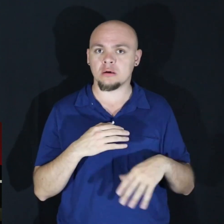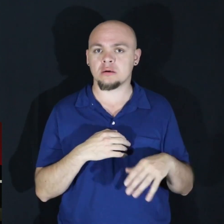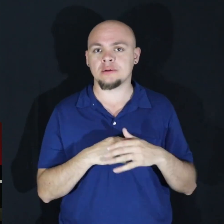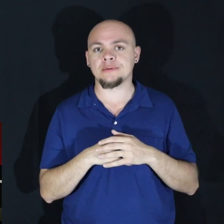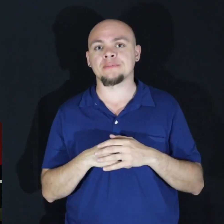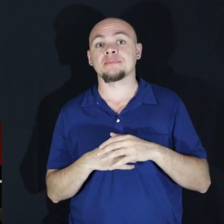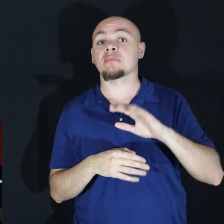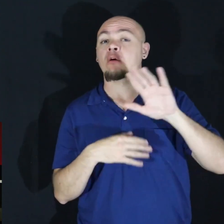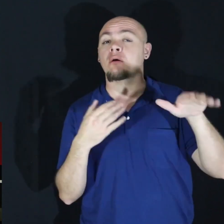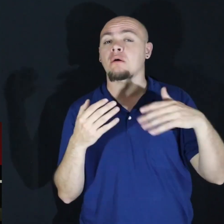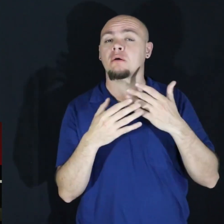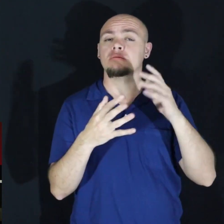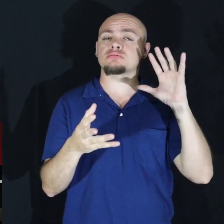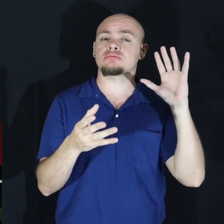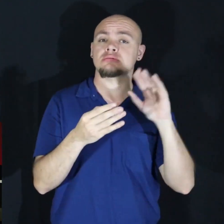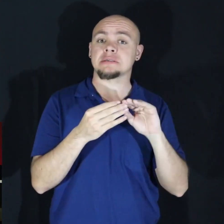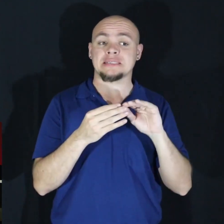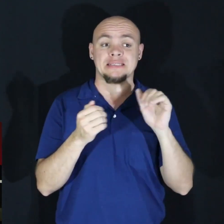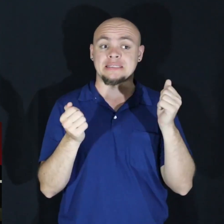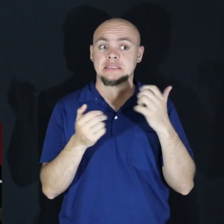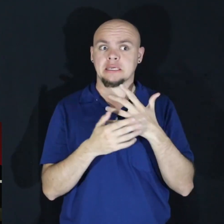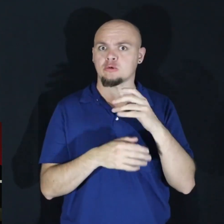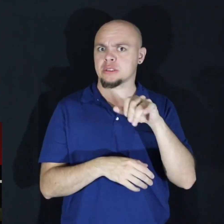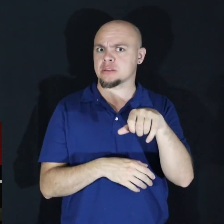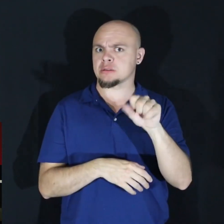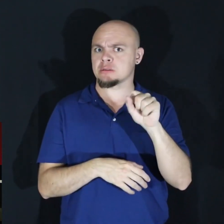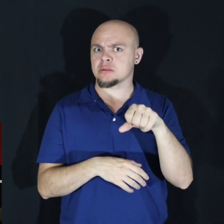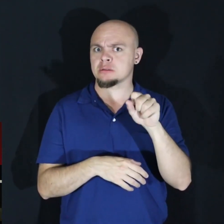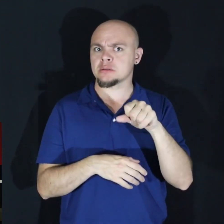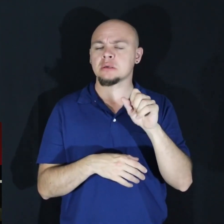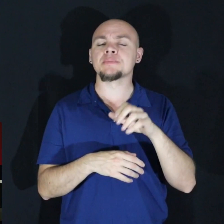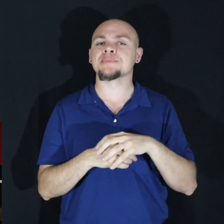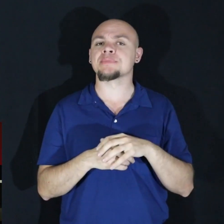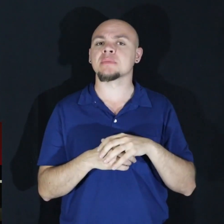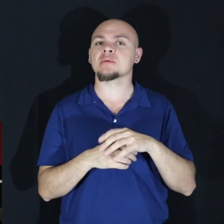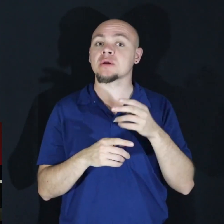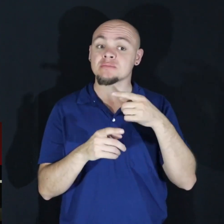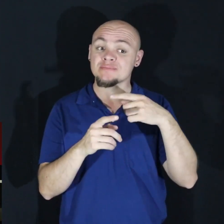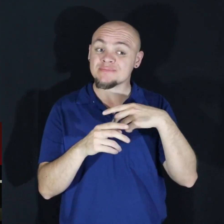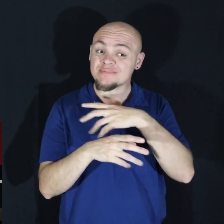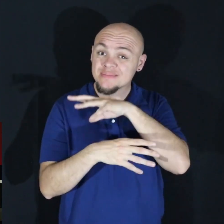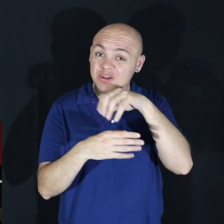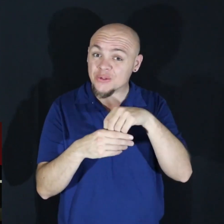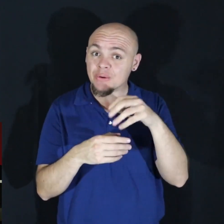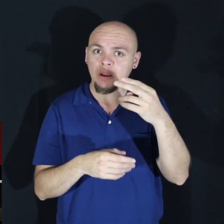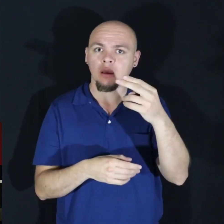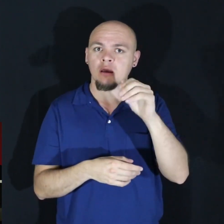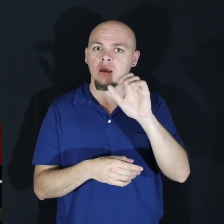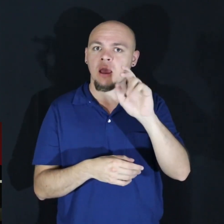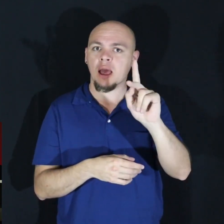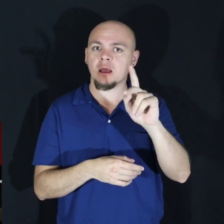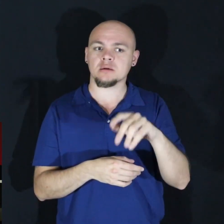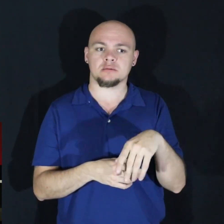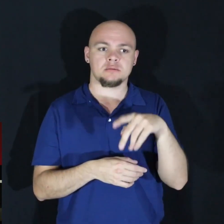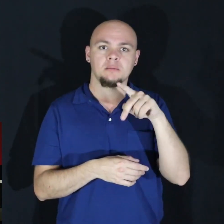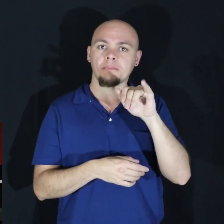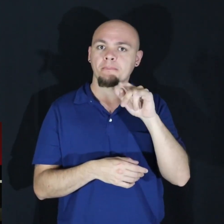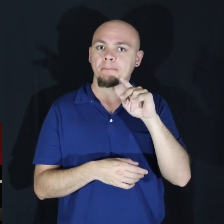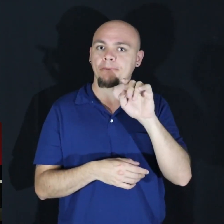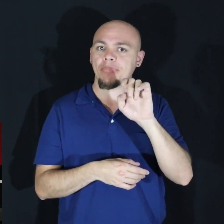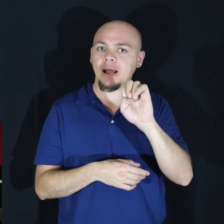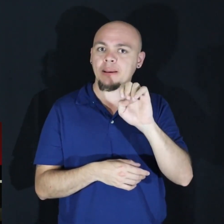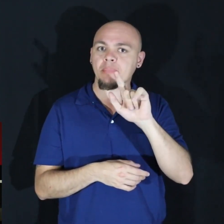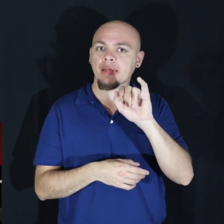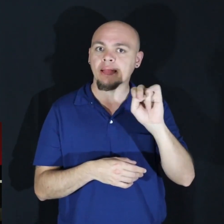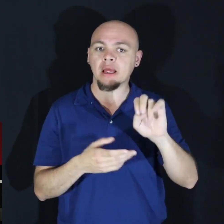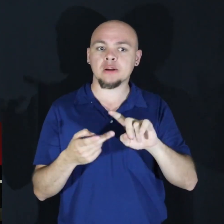Add all of that together, and that's scary enough, I realize. But add to that the hacks. Think about pipelines, schools,